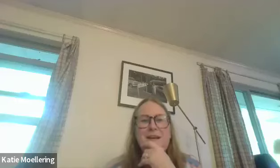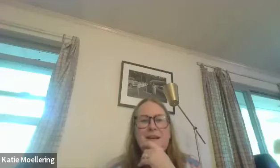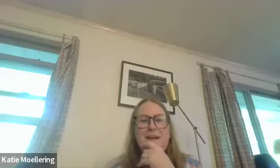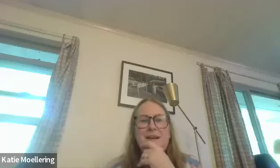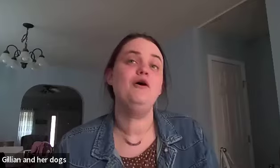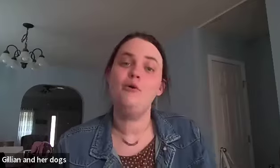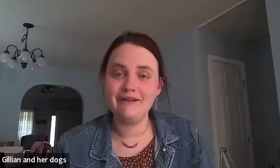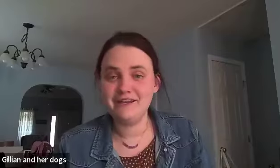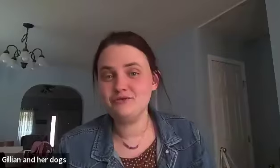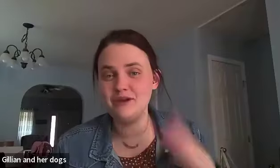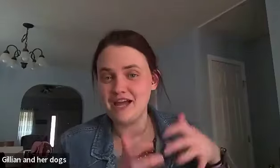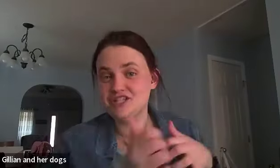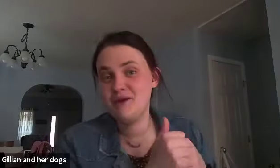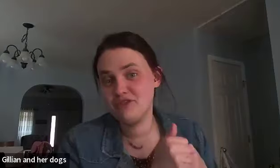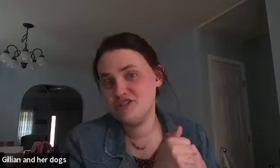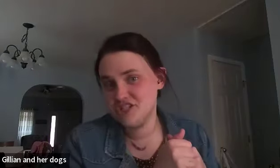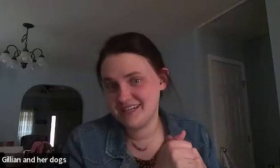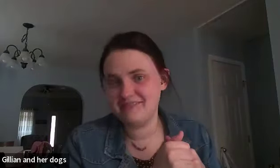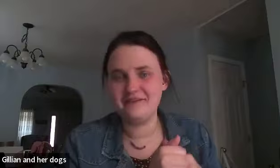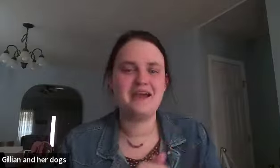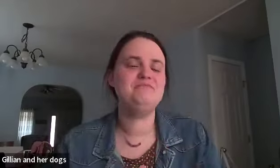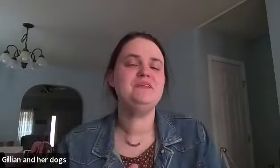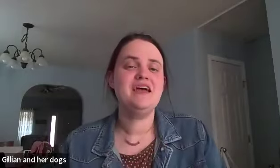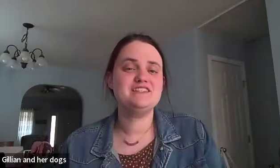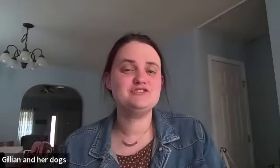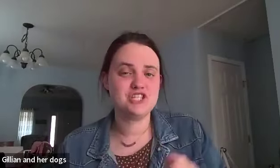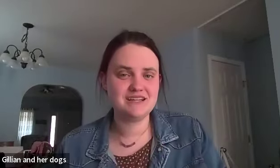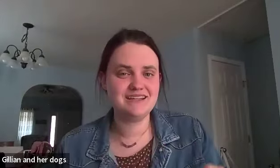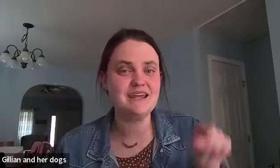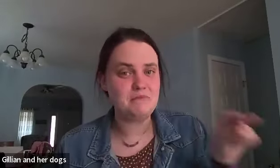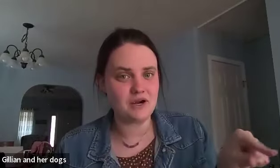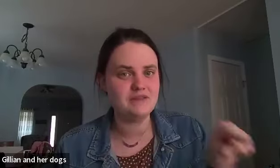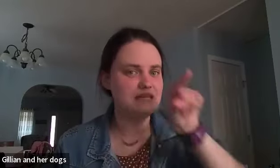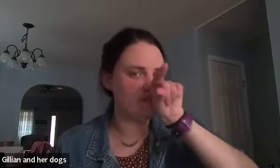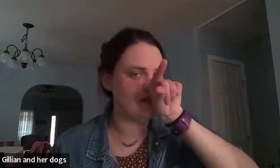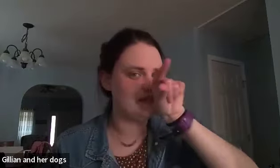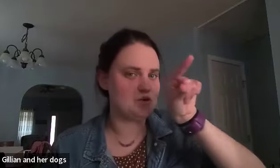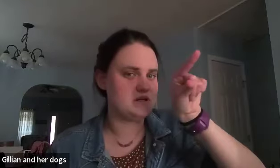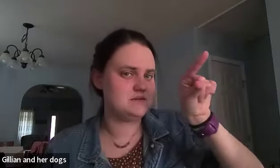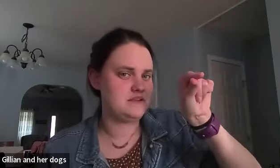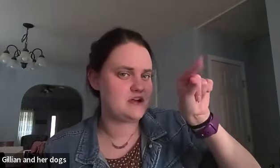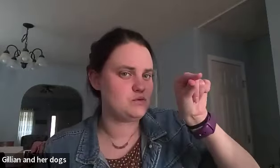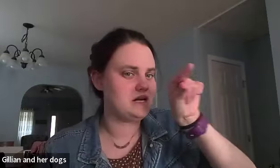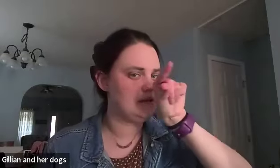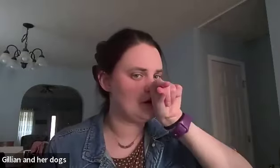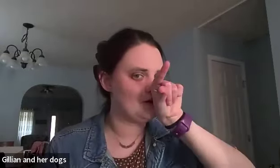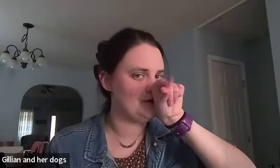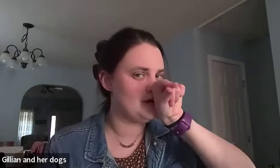didn't think about it. Well, here we're catching up with our chicken, okay? And so chicken and bird, same thing, is going to be that 20, but on your